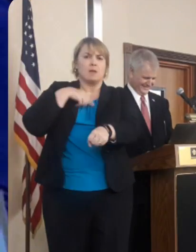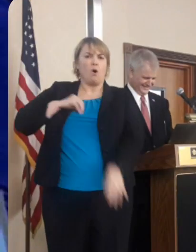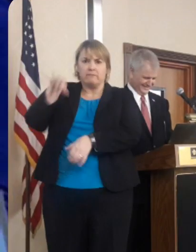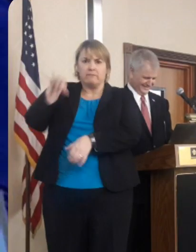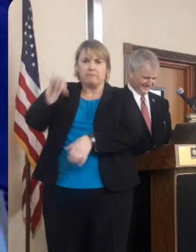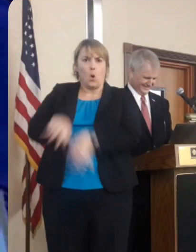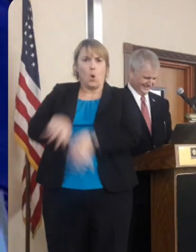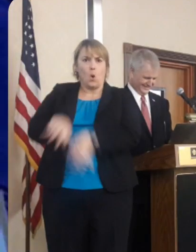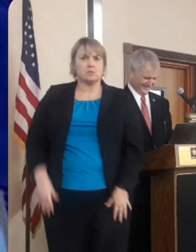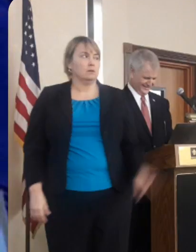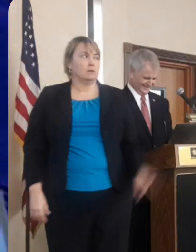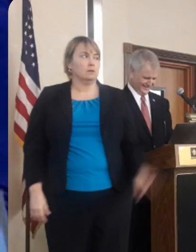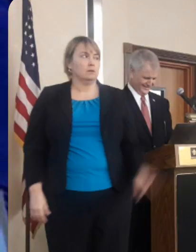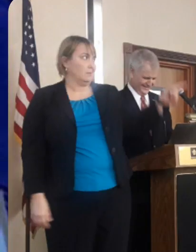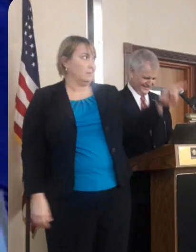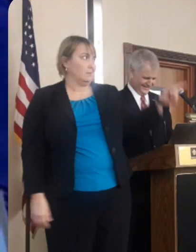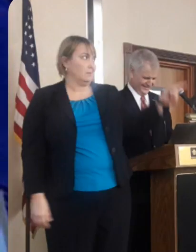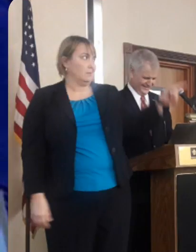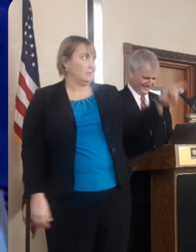Yes.